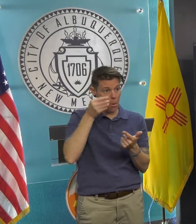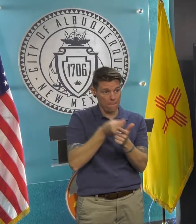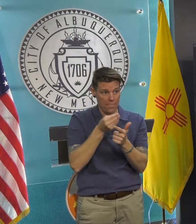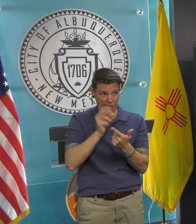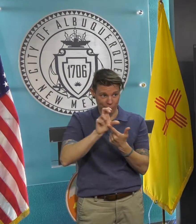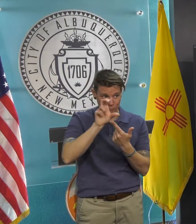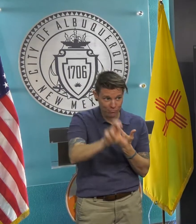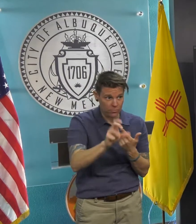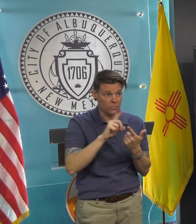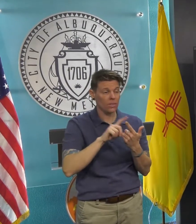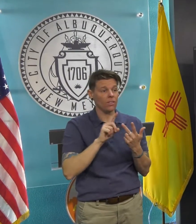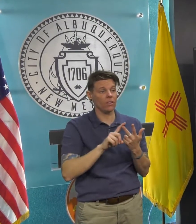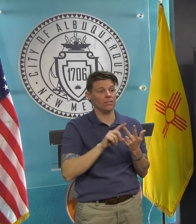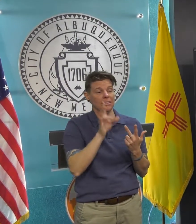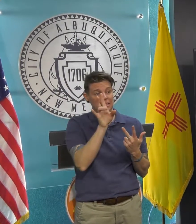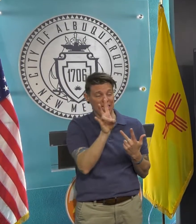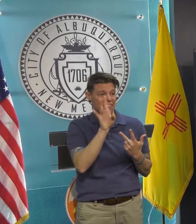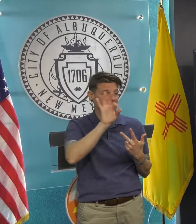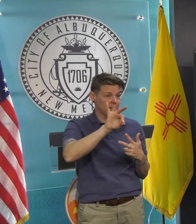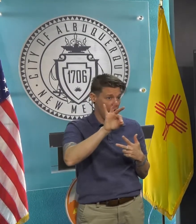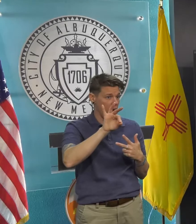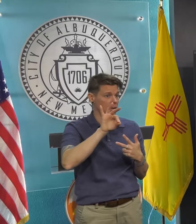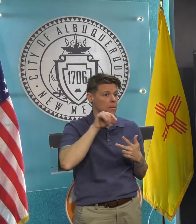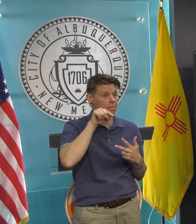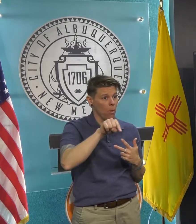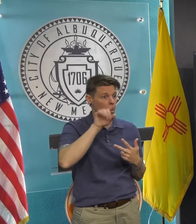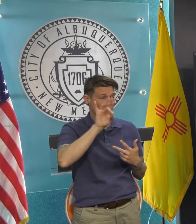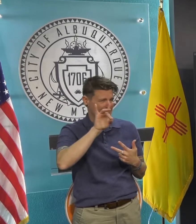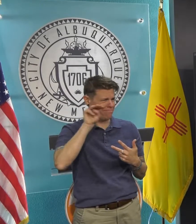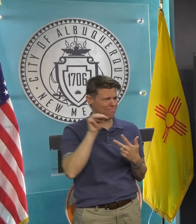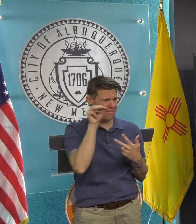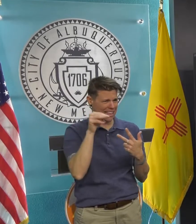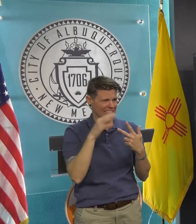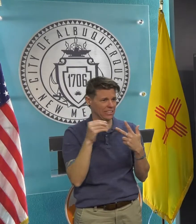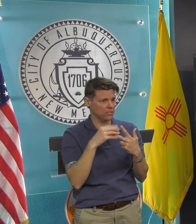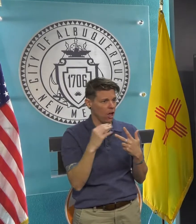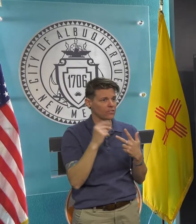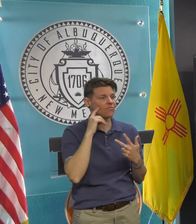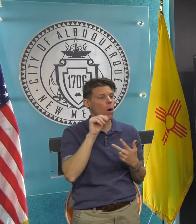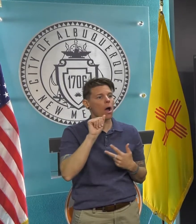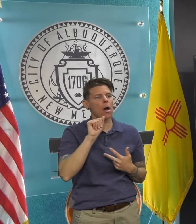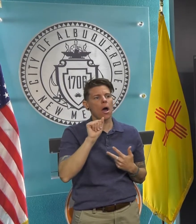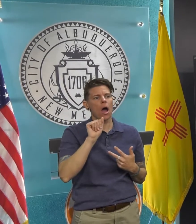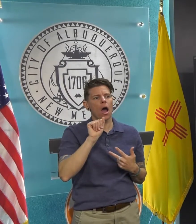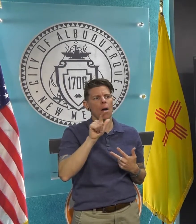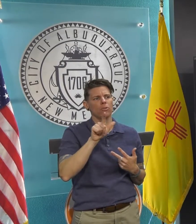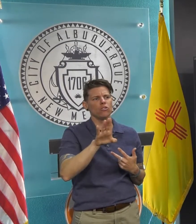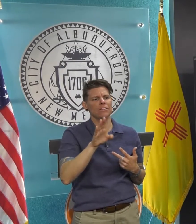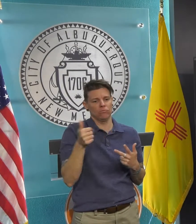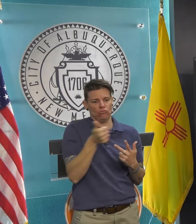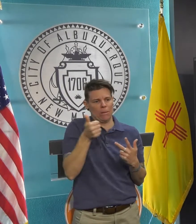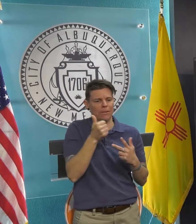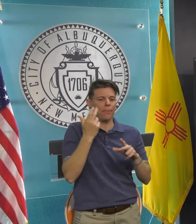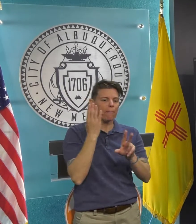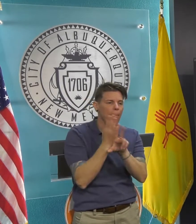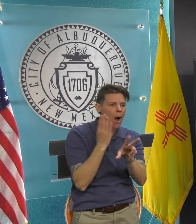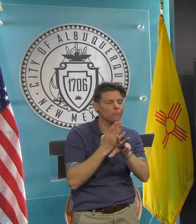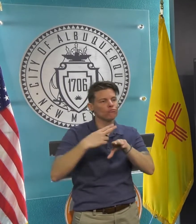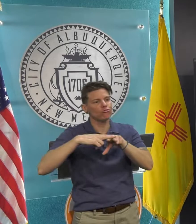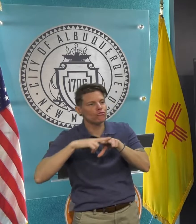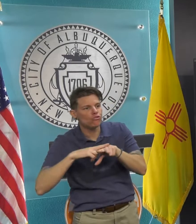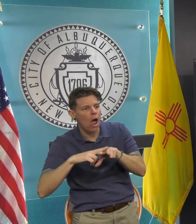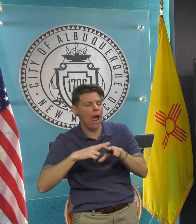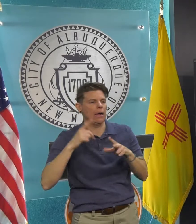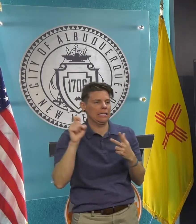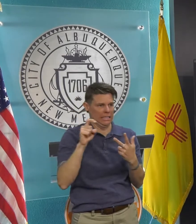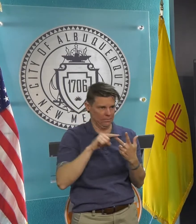million for Albuquerque for transit. Plus, just this week, the delegation and I announced $6 million